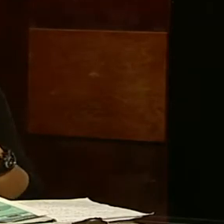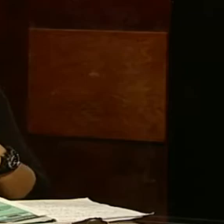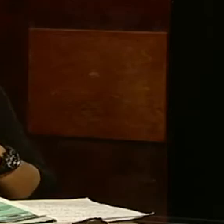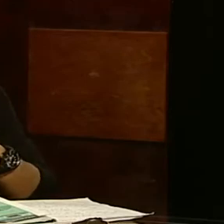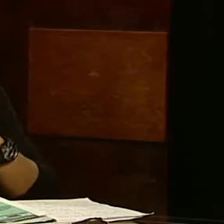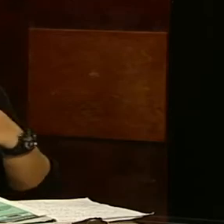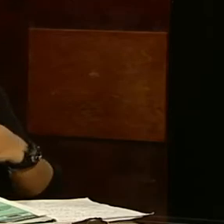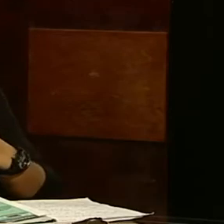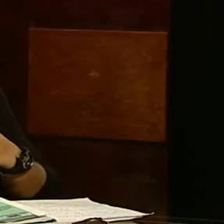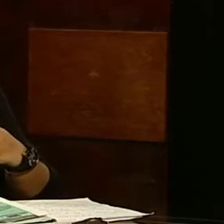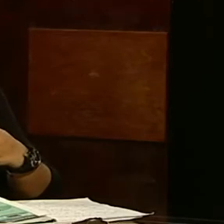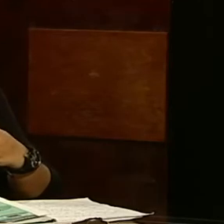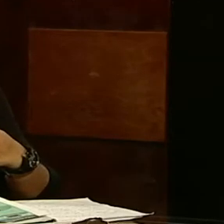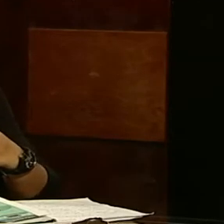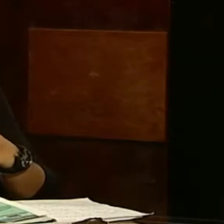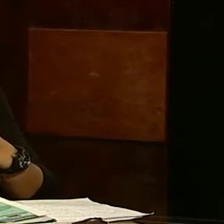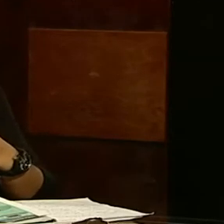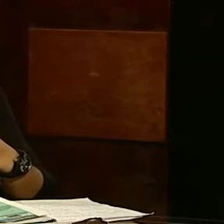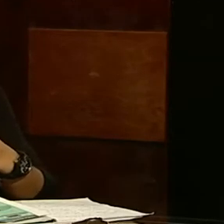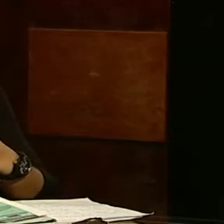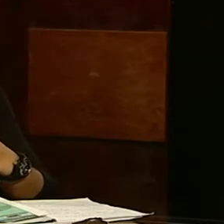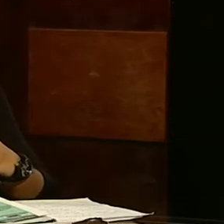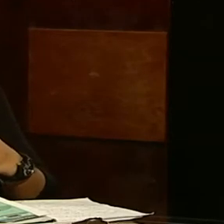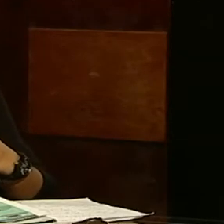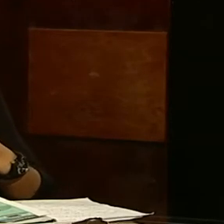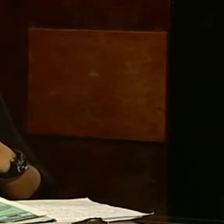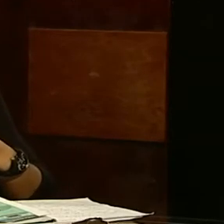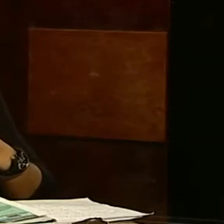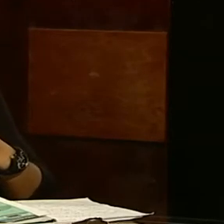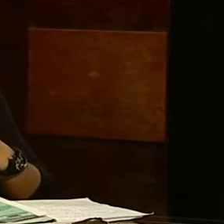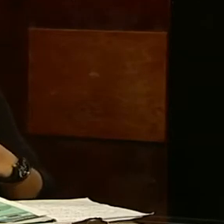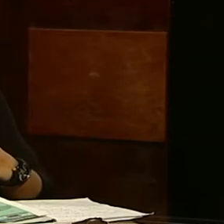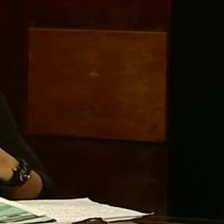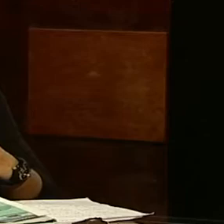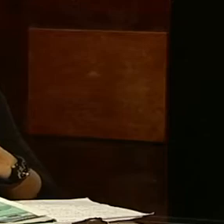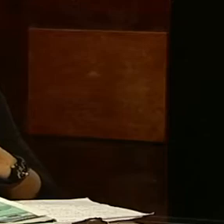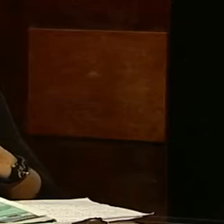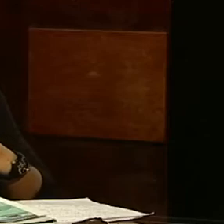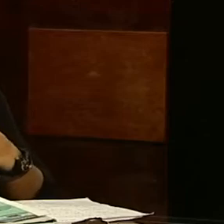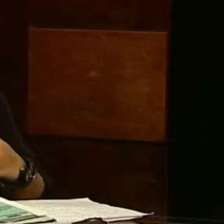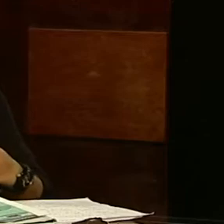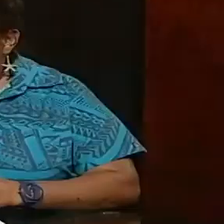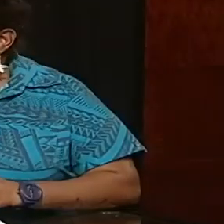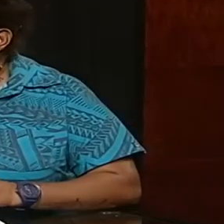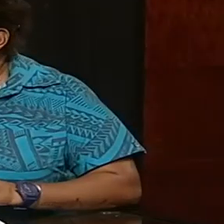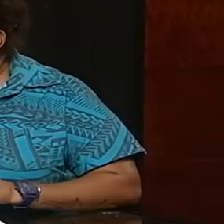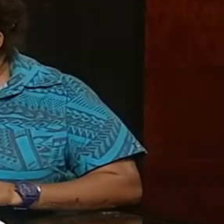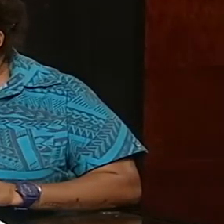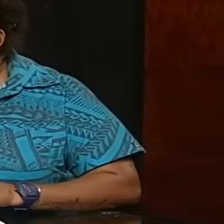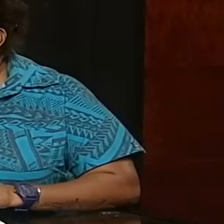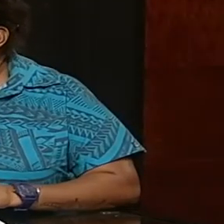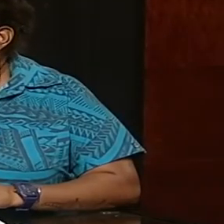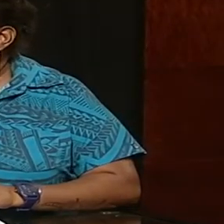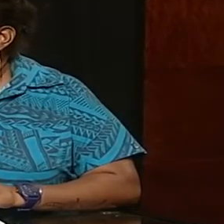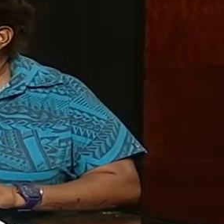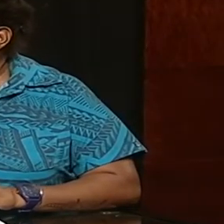things. Make a positive. That means, motivate yourself, inspire yourself. Speaking of which, you